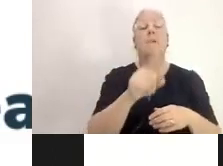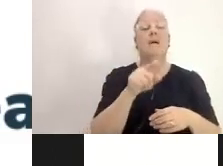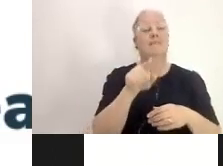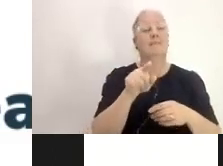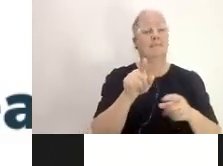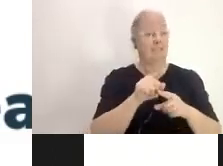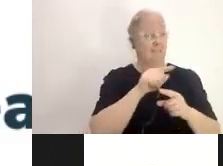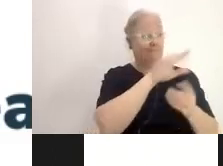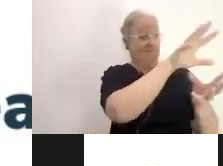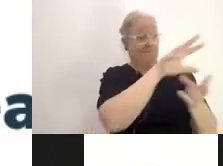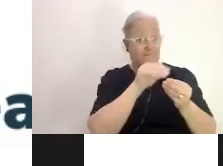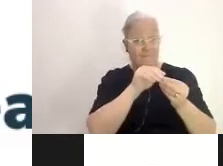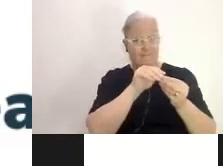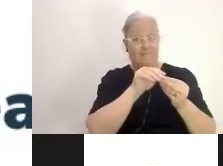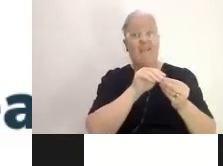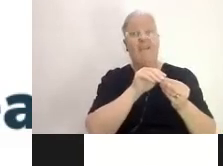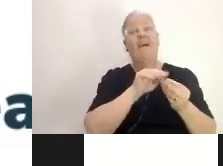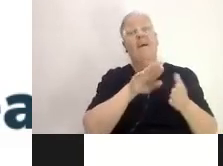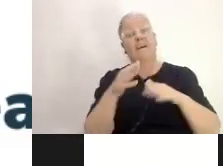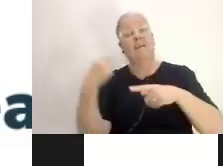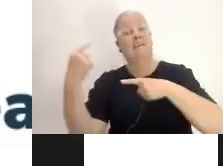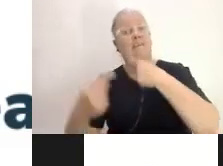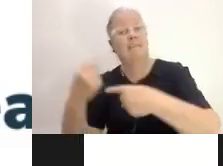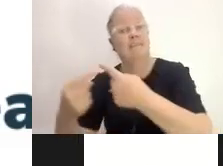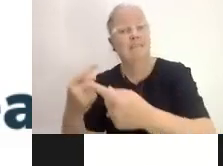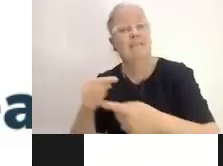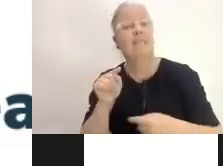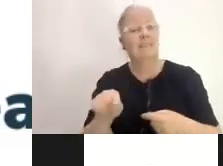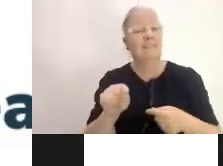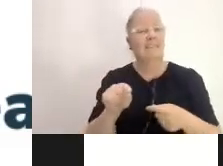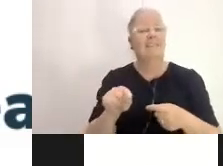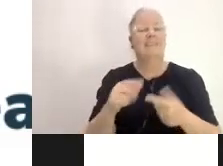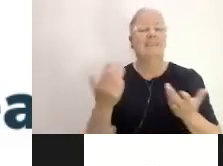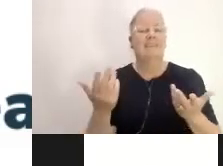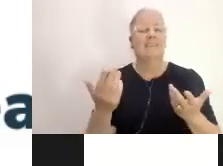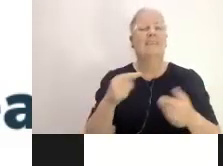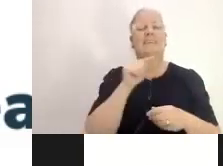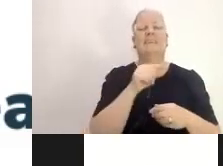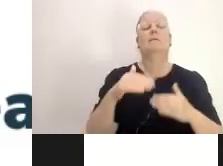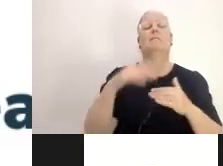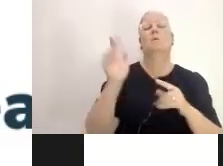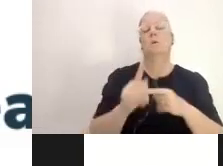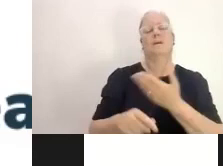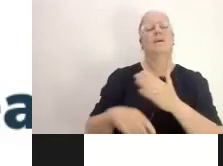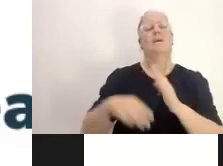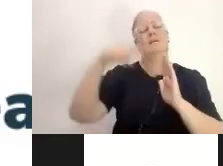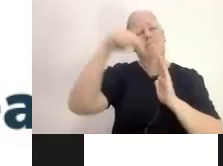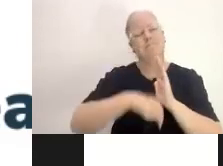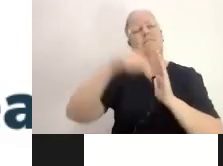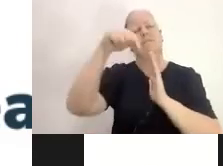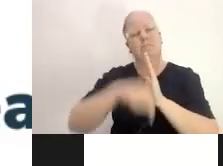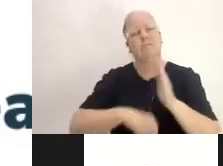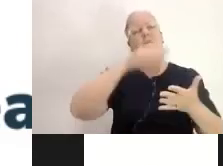strategies, they still focus on very vertical specific health service approach, not a comprehensive or primary healthcare approach.